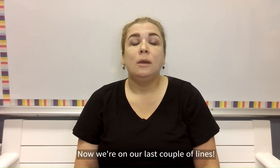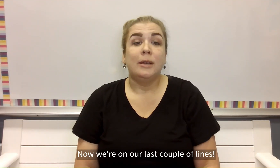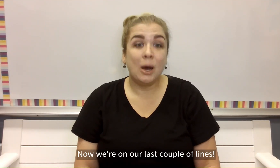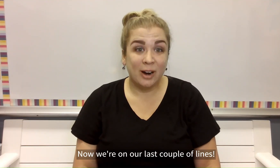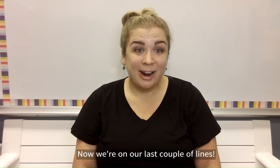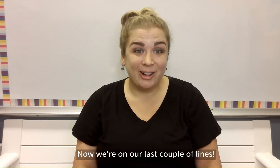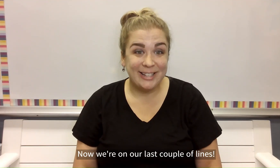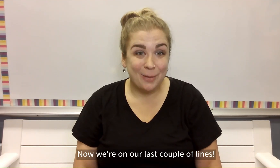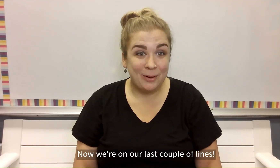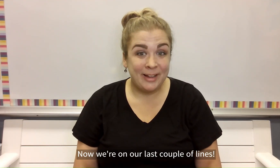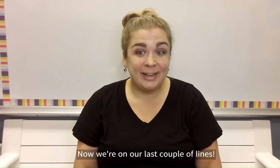Now we're on our last couple of lines.